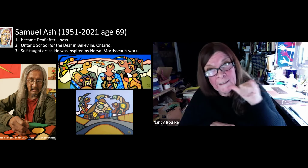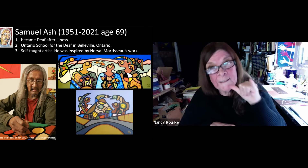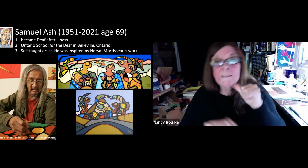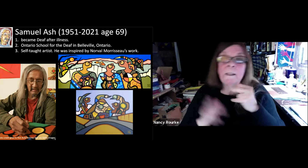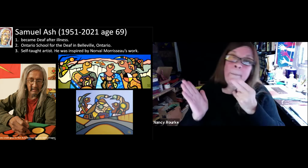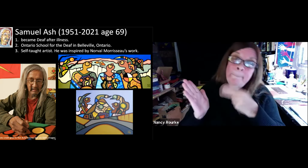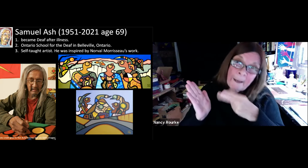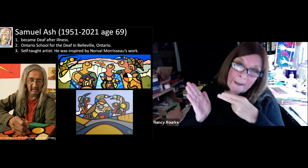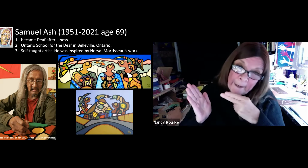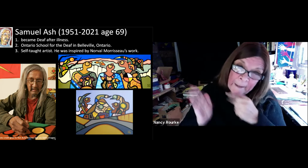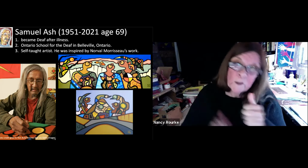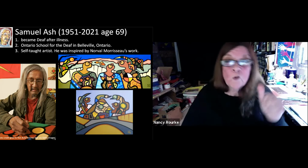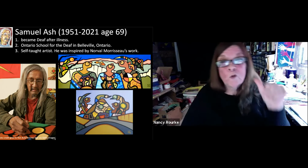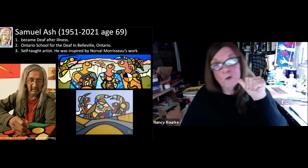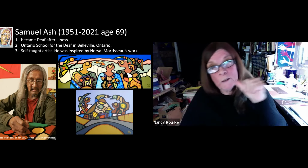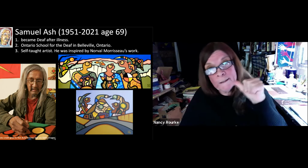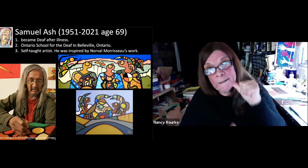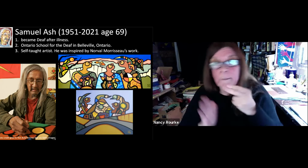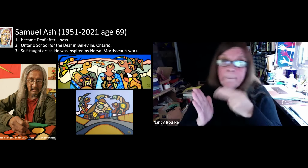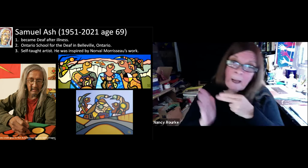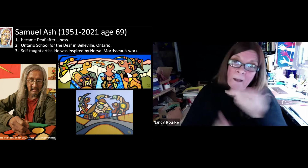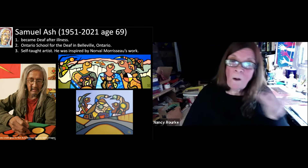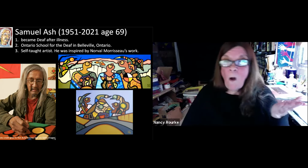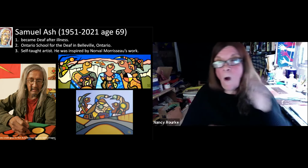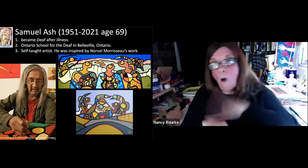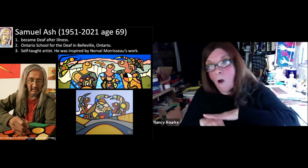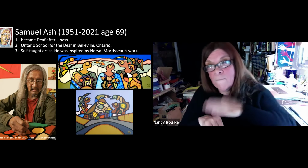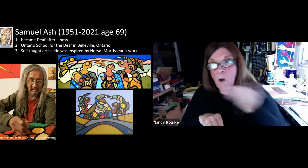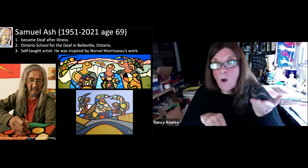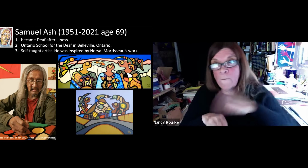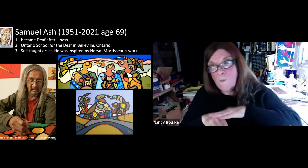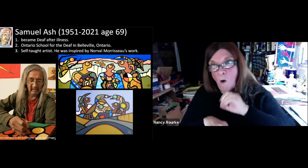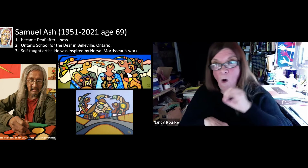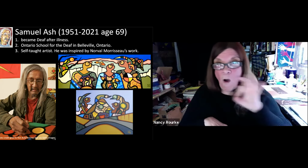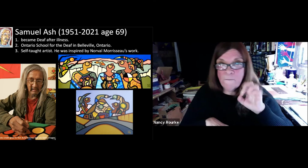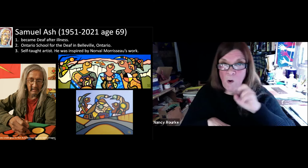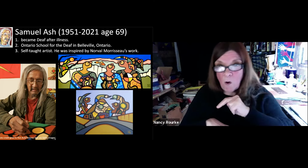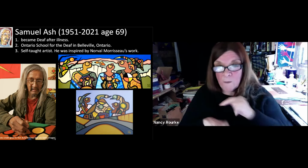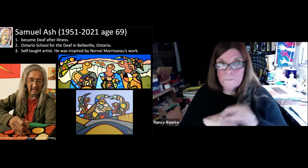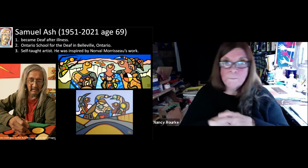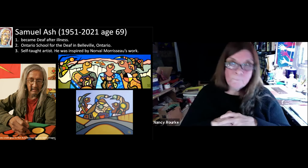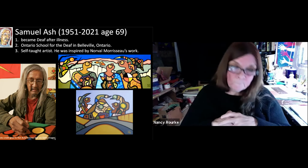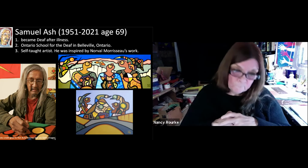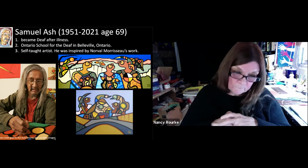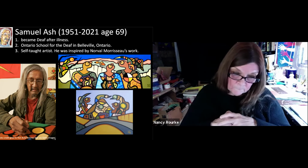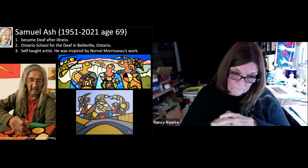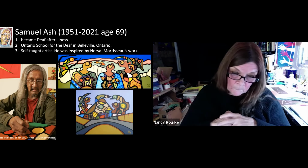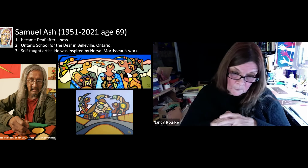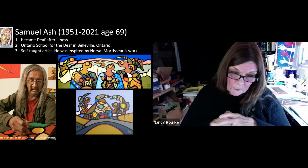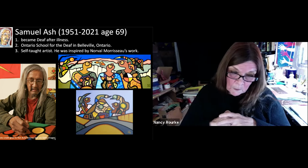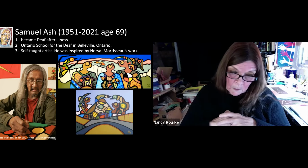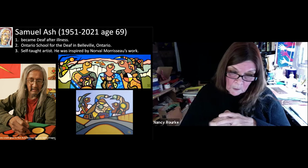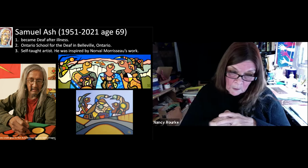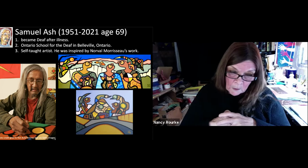Samuel was also an alcoholic. He drank and painted. Drank and painted. And